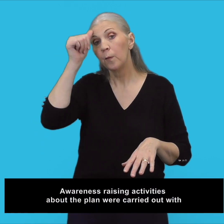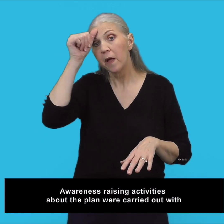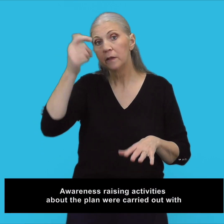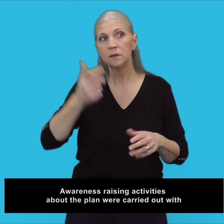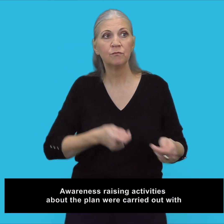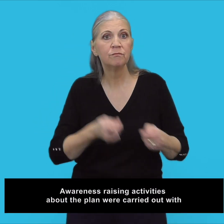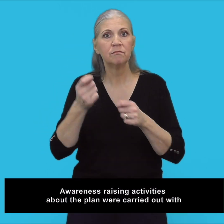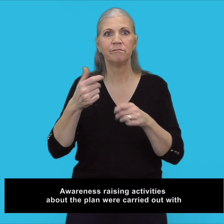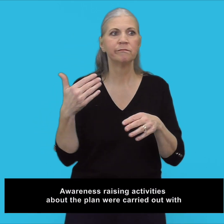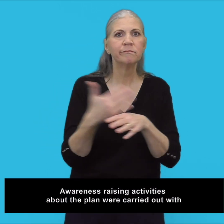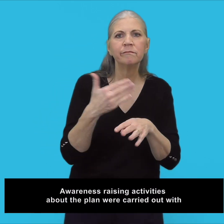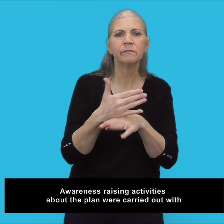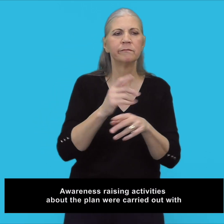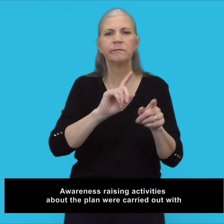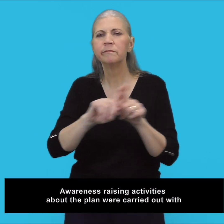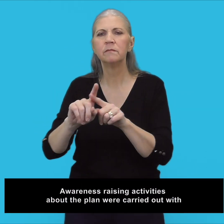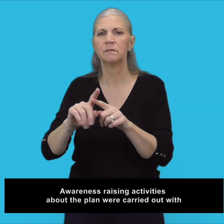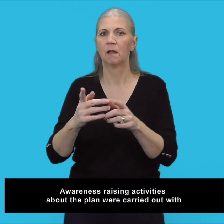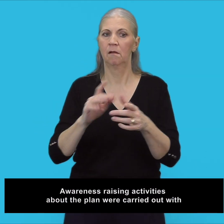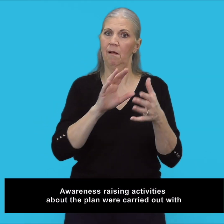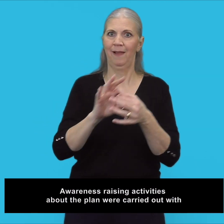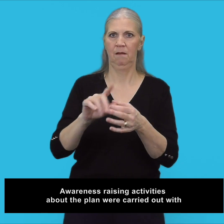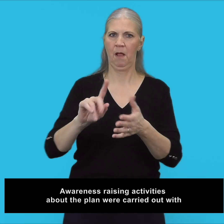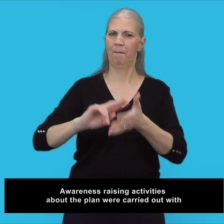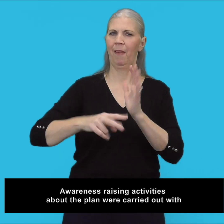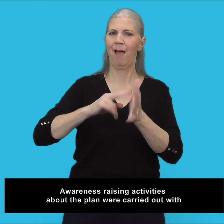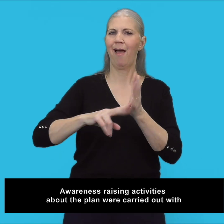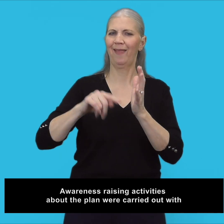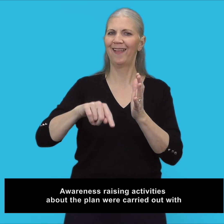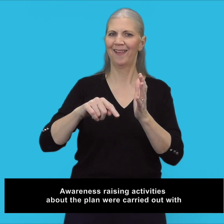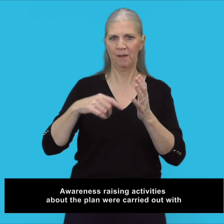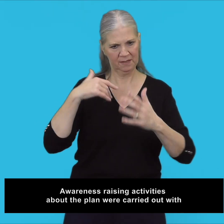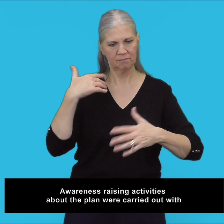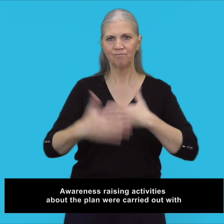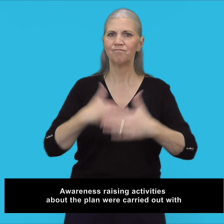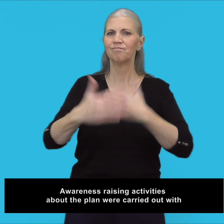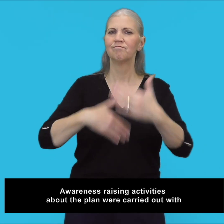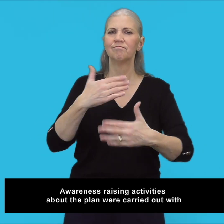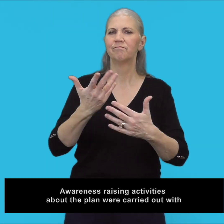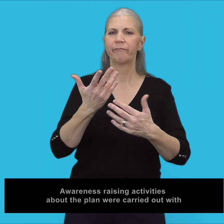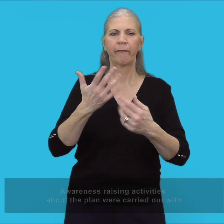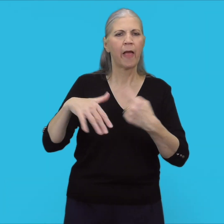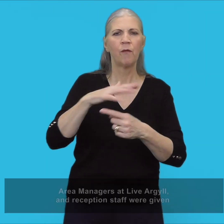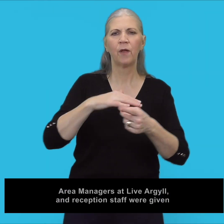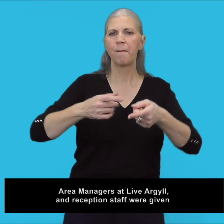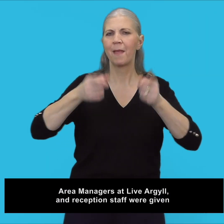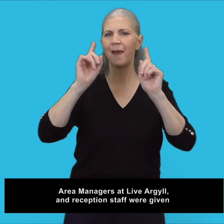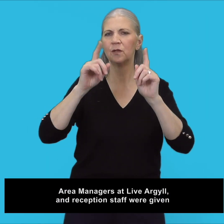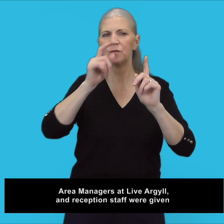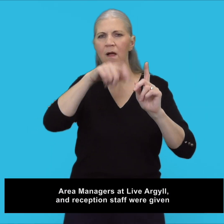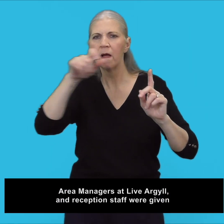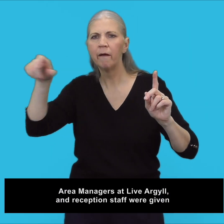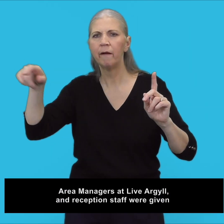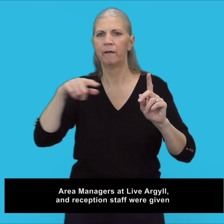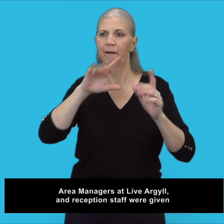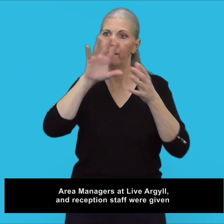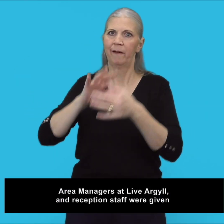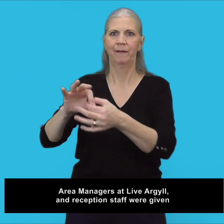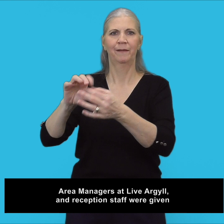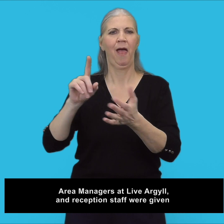Awareness raising activities about the plan were carried out with area managers in Live Argyll, and reception staff